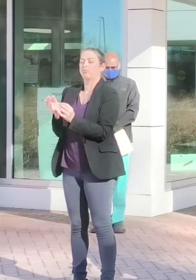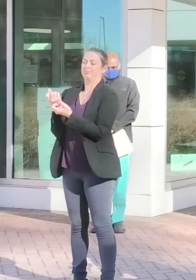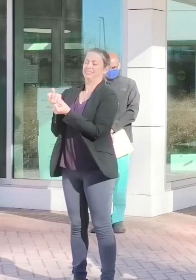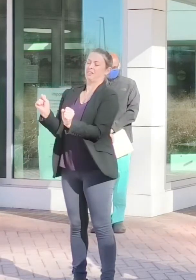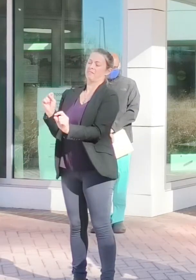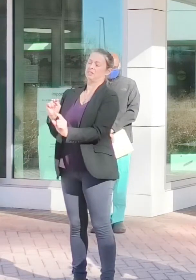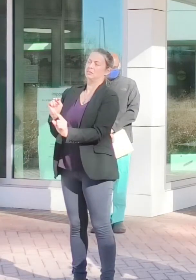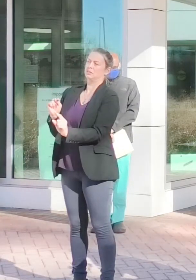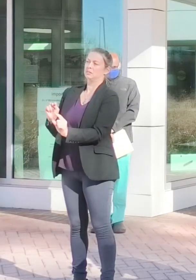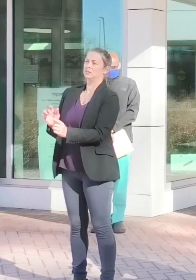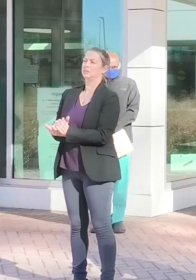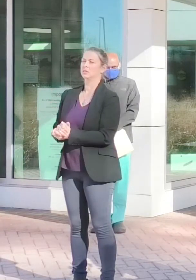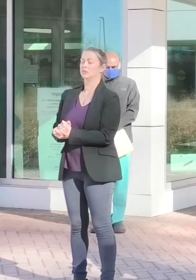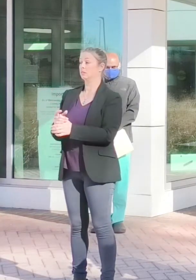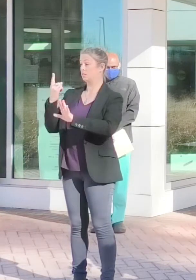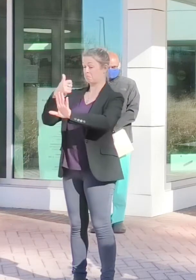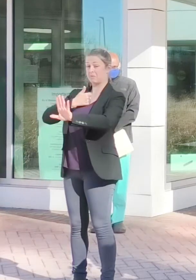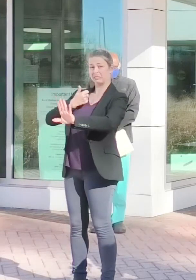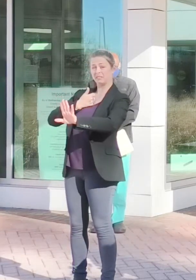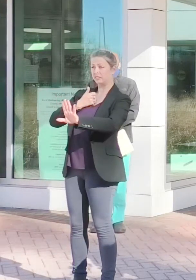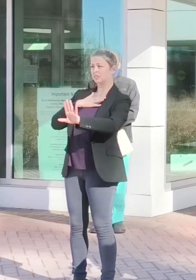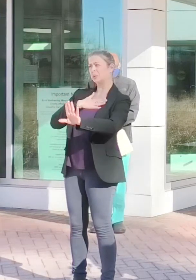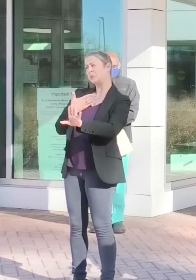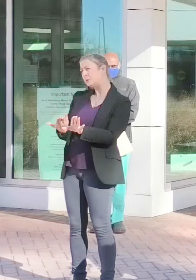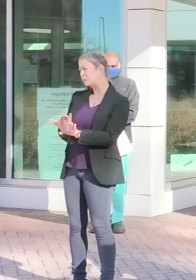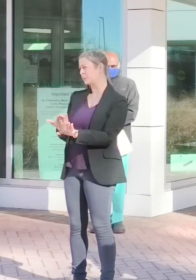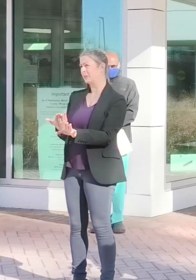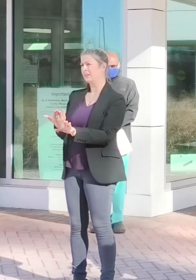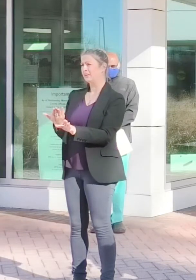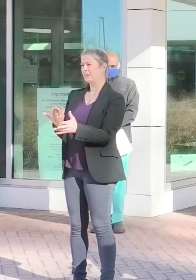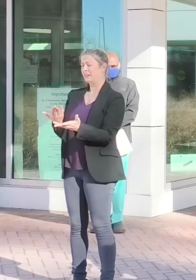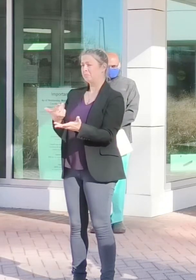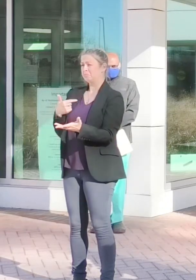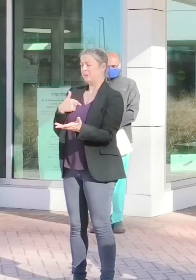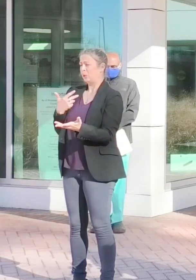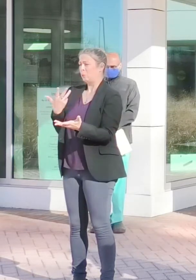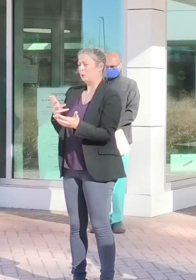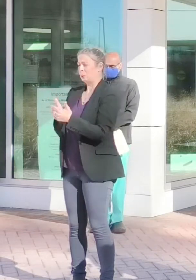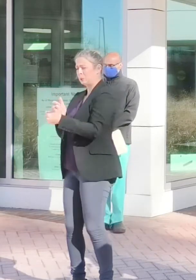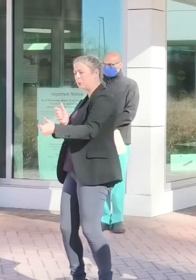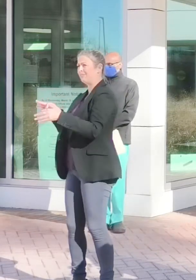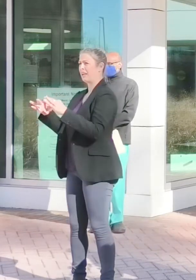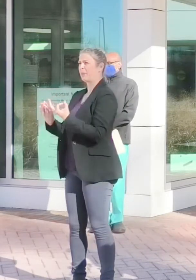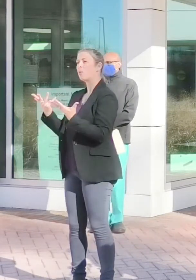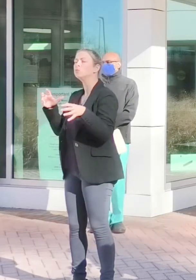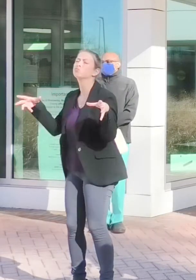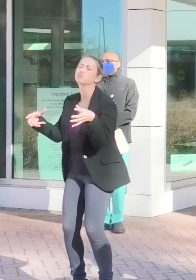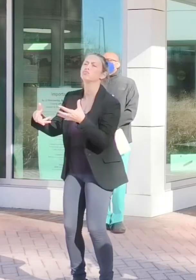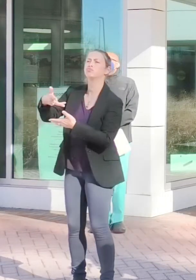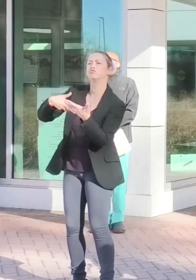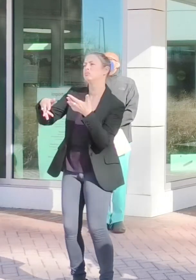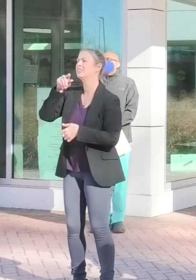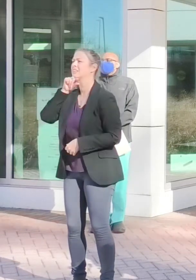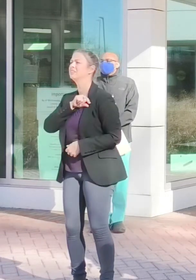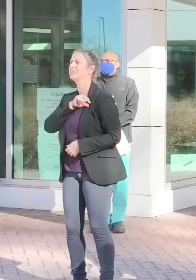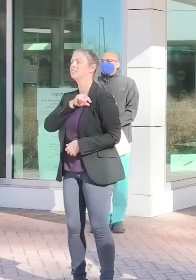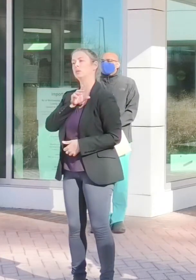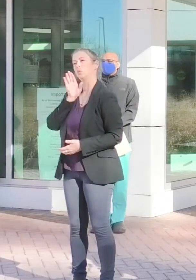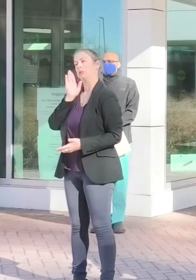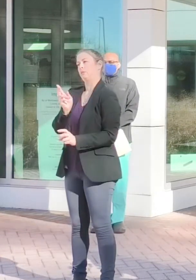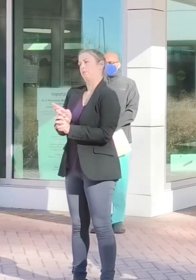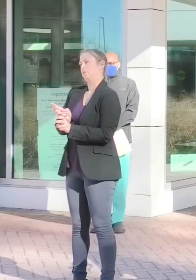will be hard for me not to gather with my family for Thanksgiving, and I'm sure it will be no different for each of